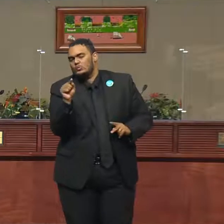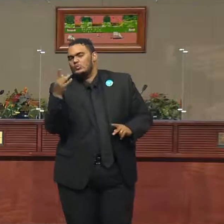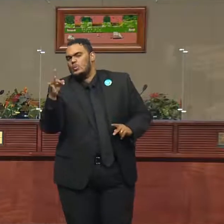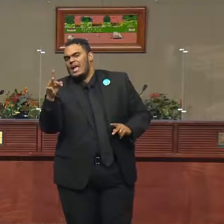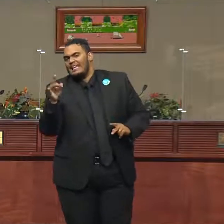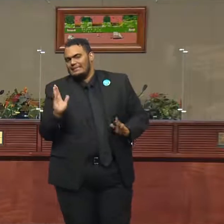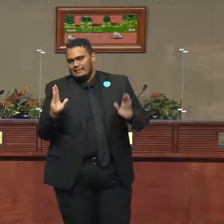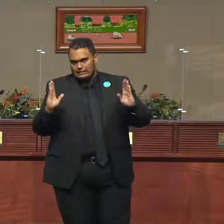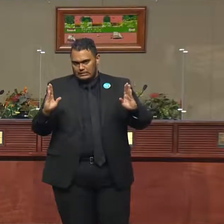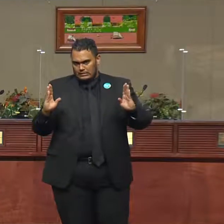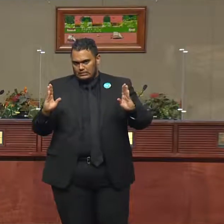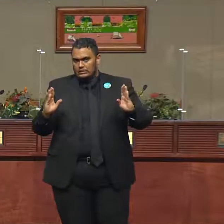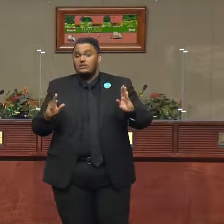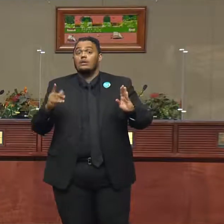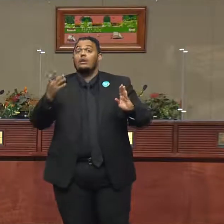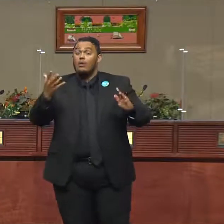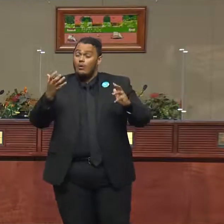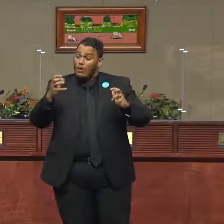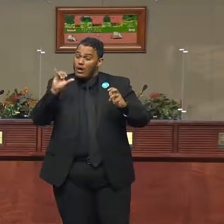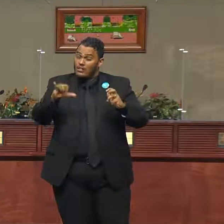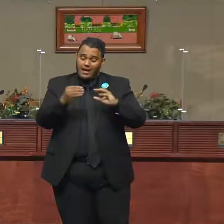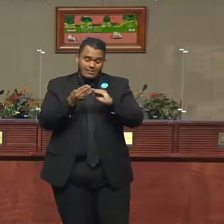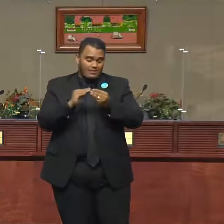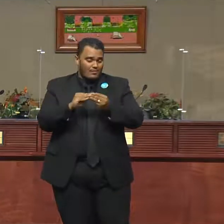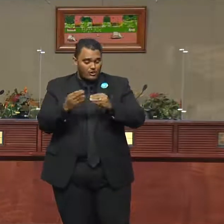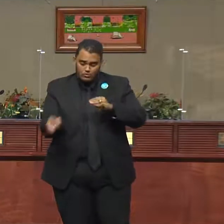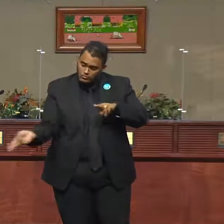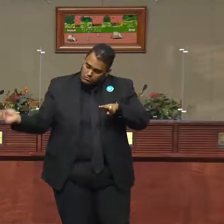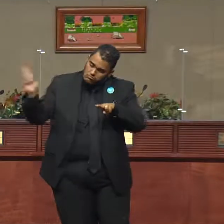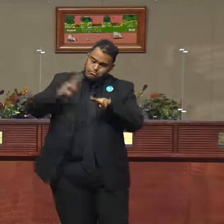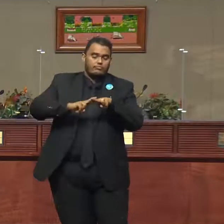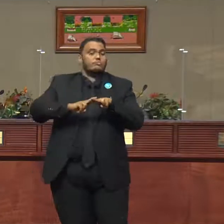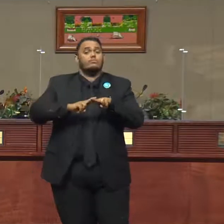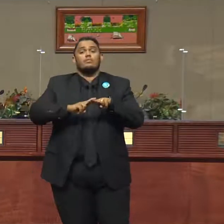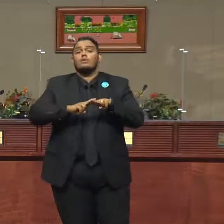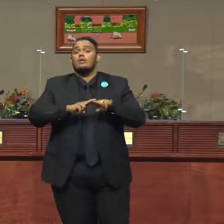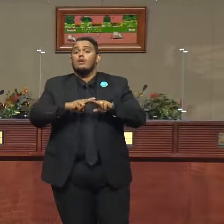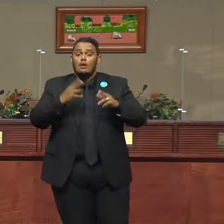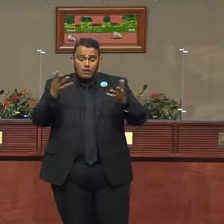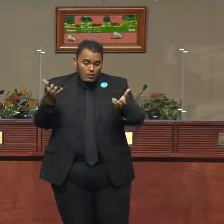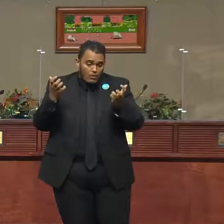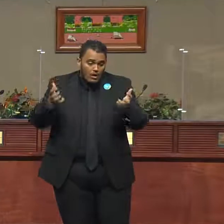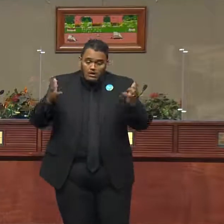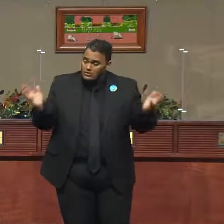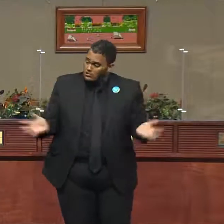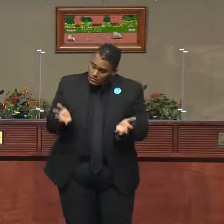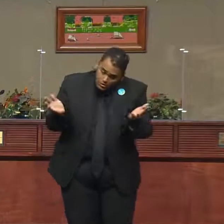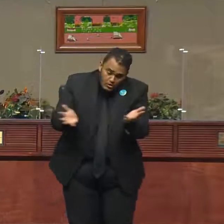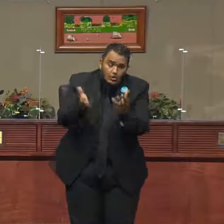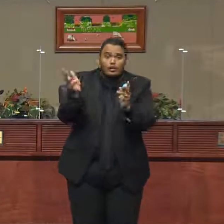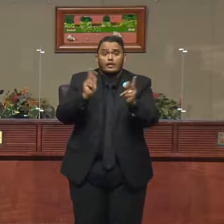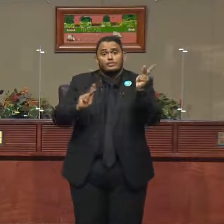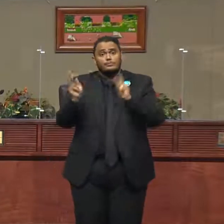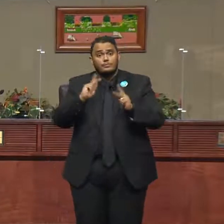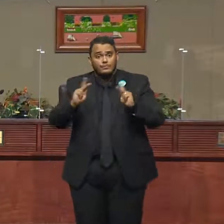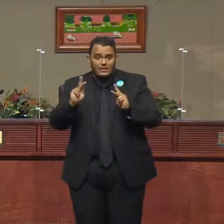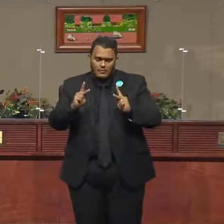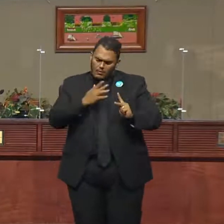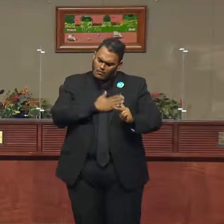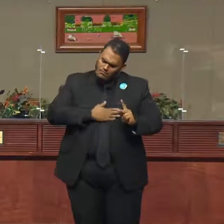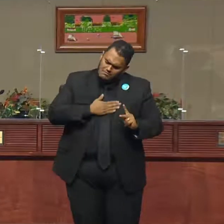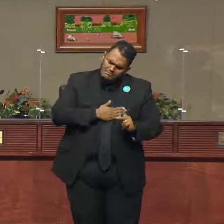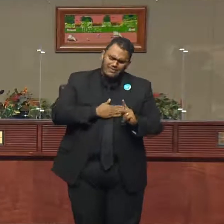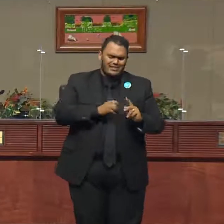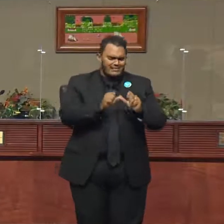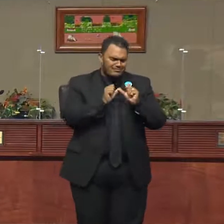to go up dramatically. We also want to encourage people to continue to wash your hands, wear your mask, watch